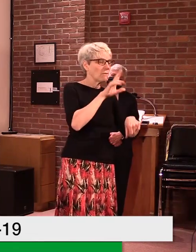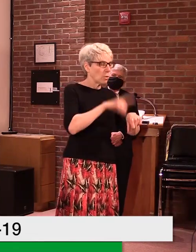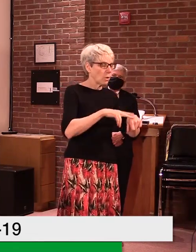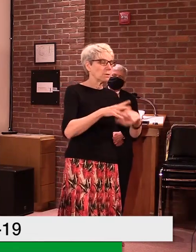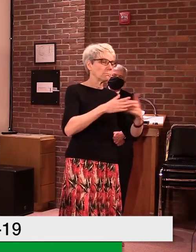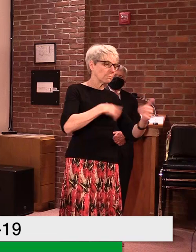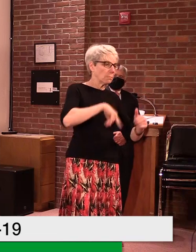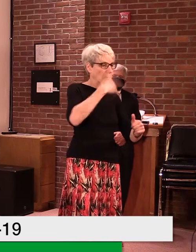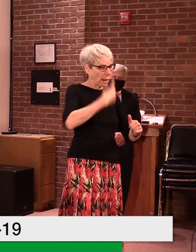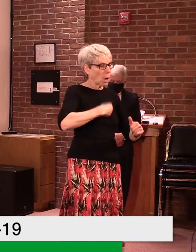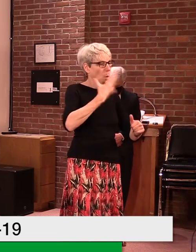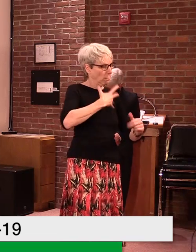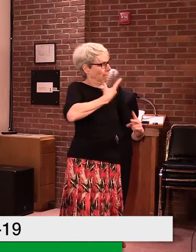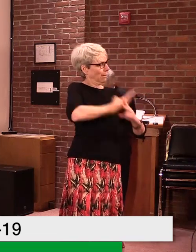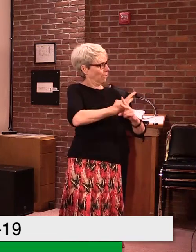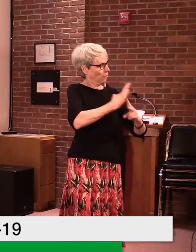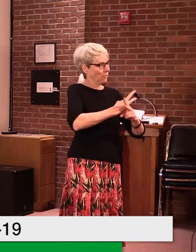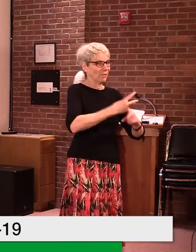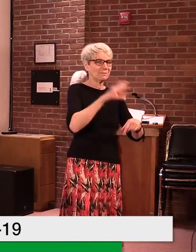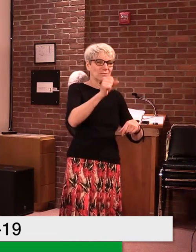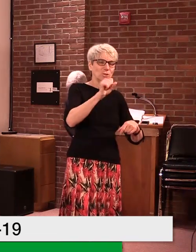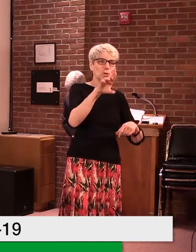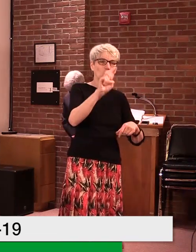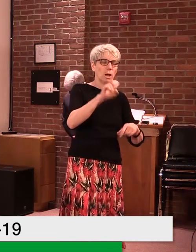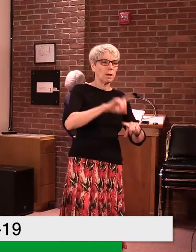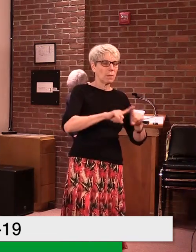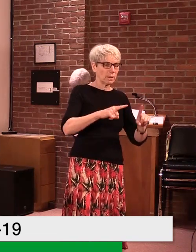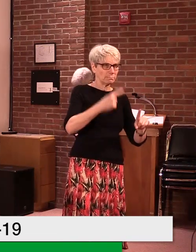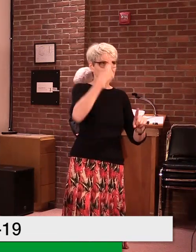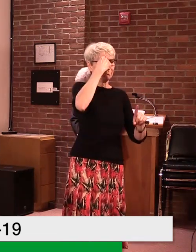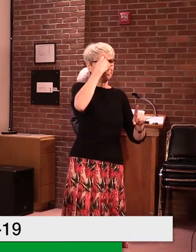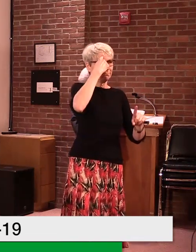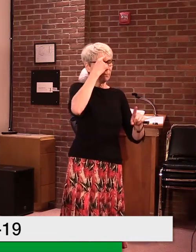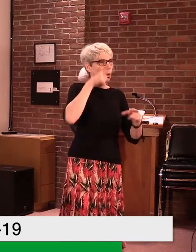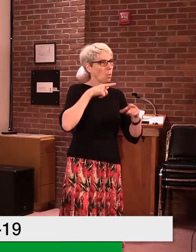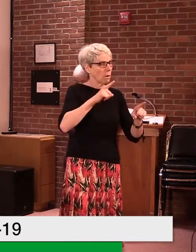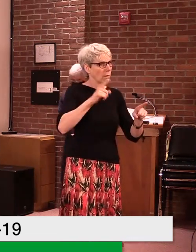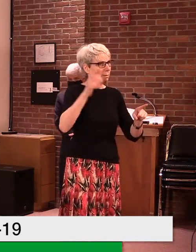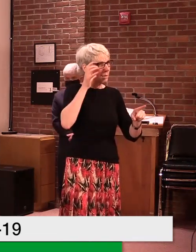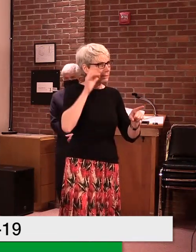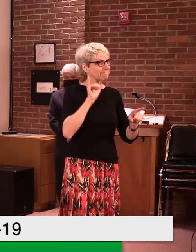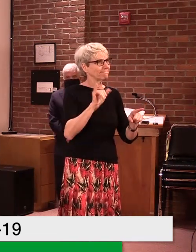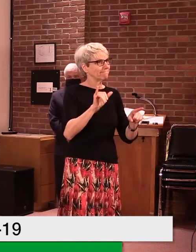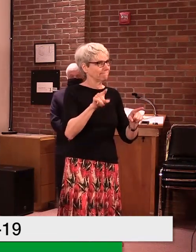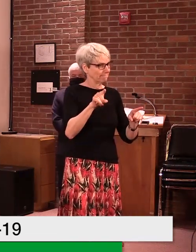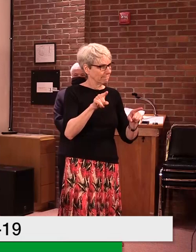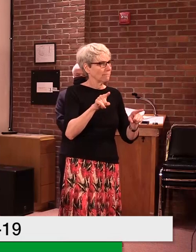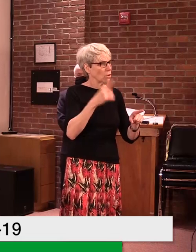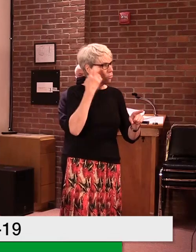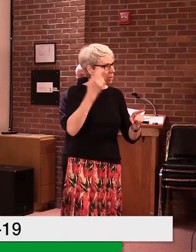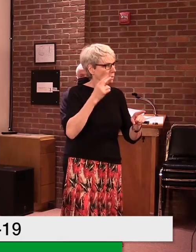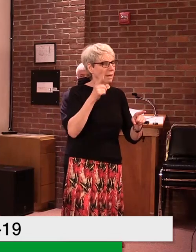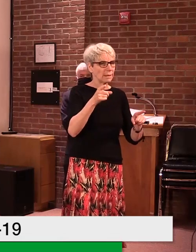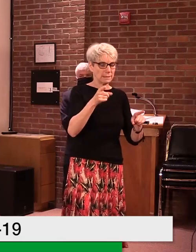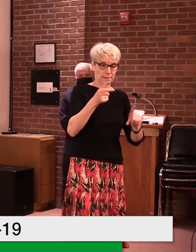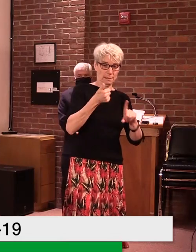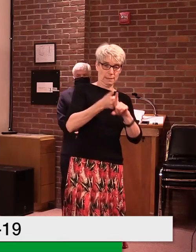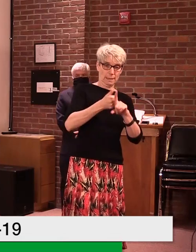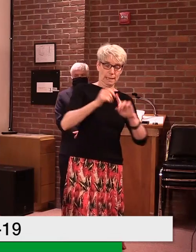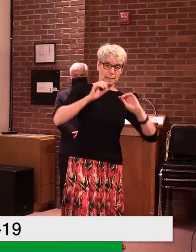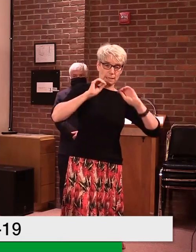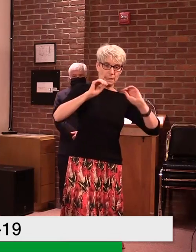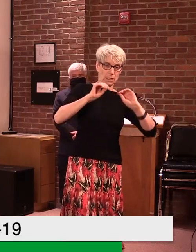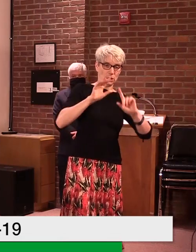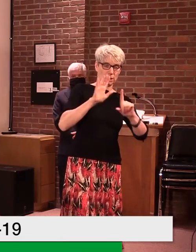me that during this conversation that he was, when he was teaching